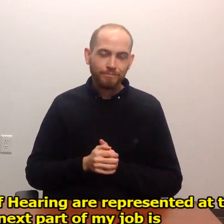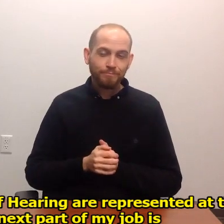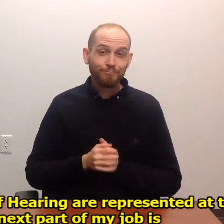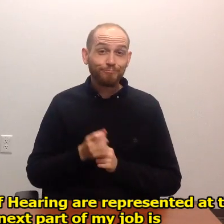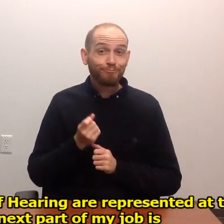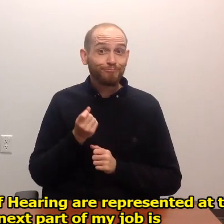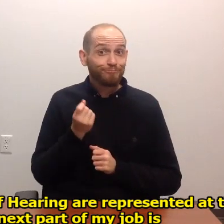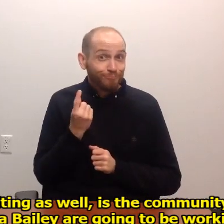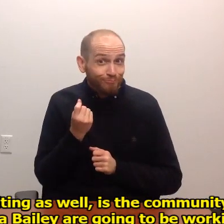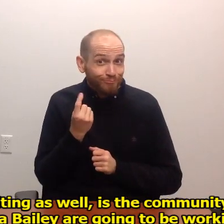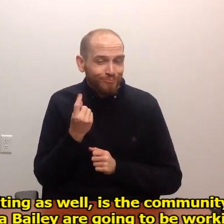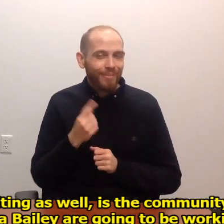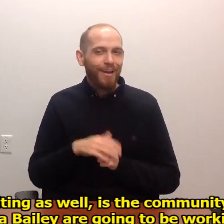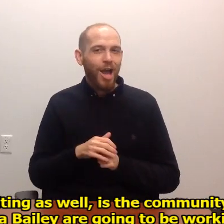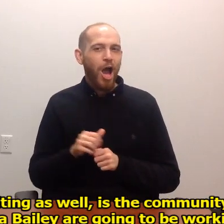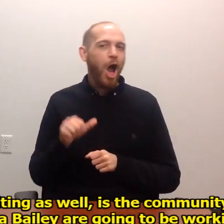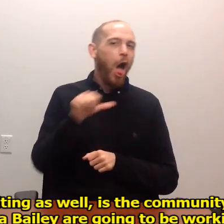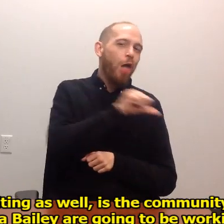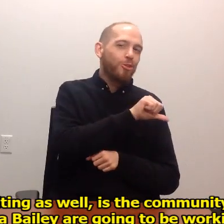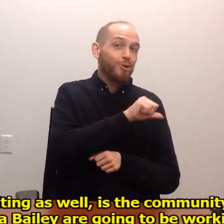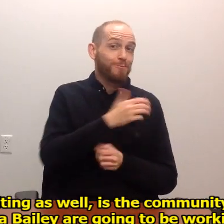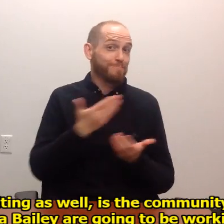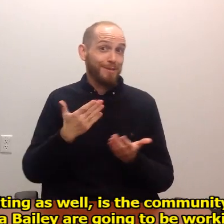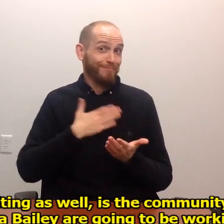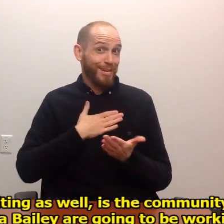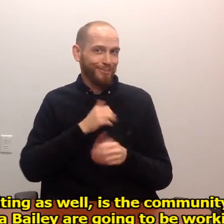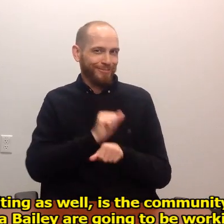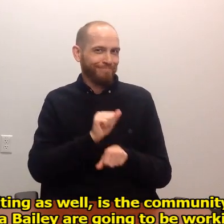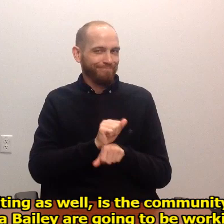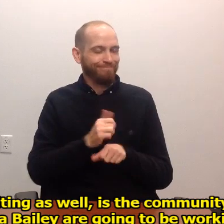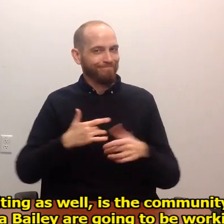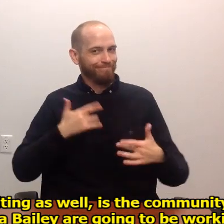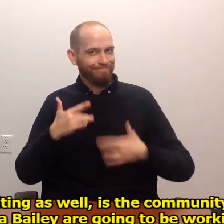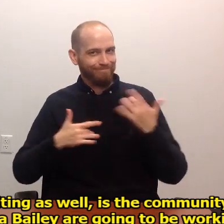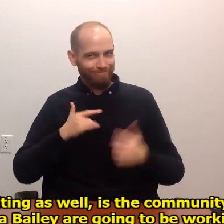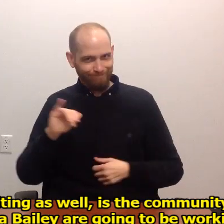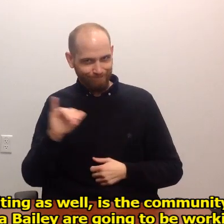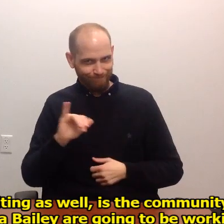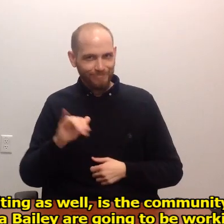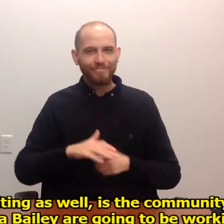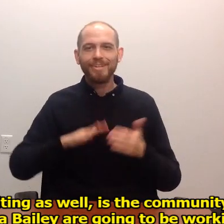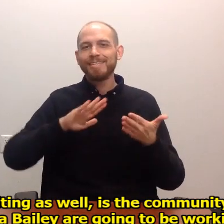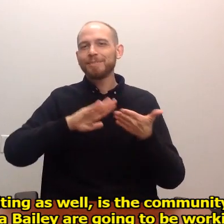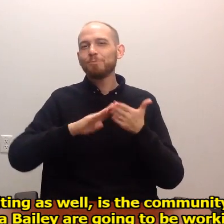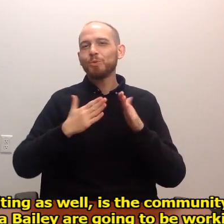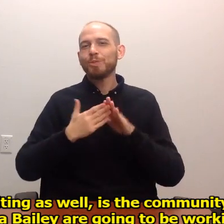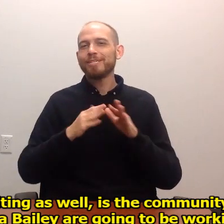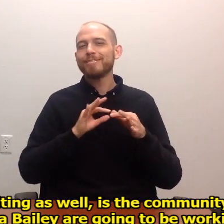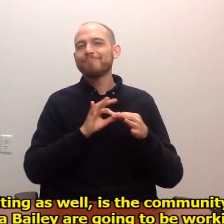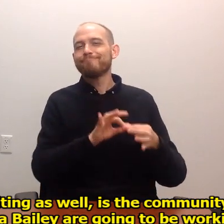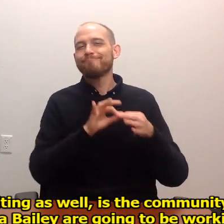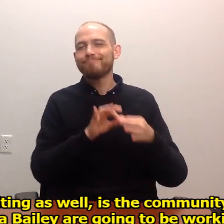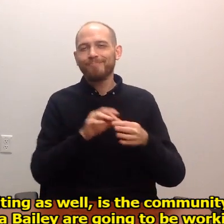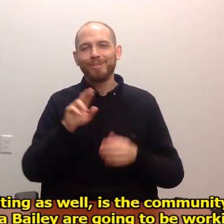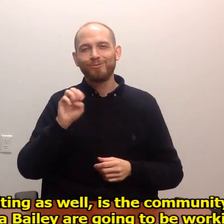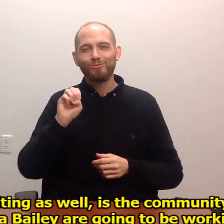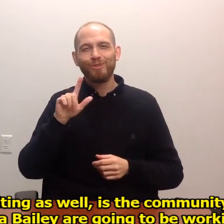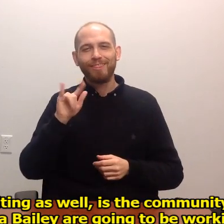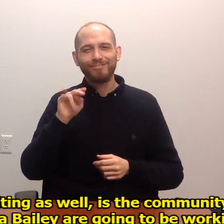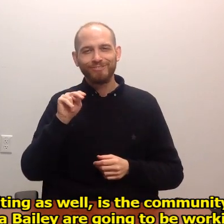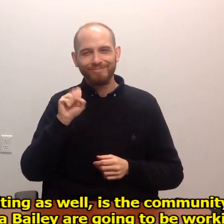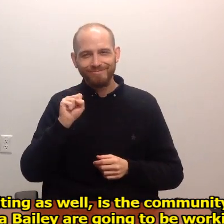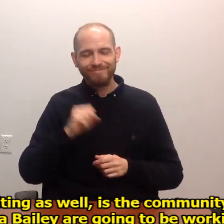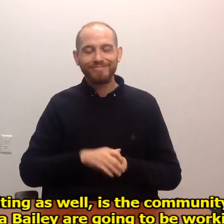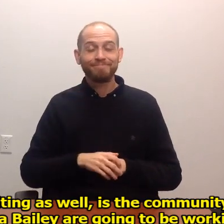Now, the next part of my job is something that's really exciting as well, is the community relations. So myself